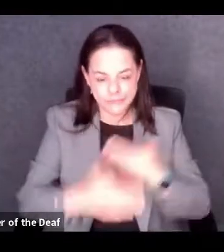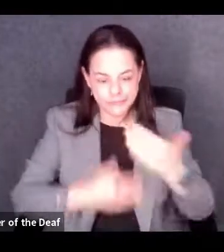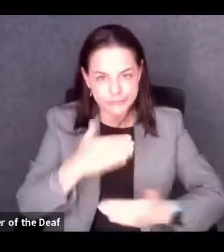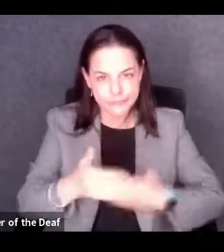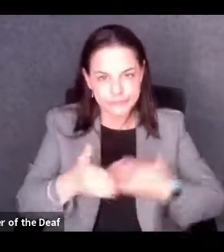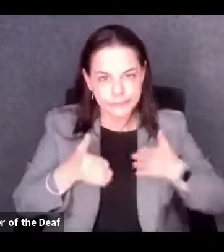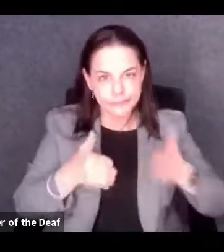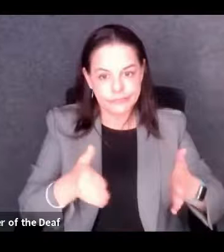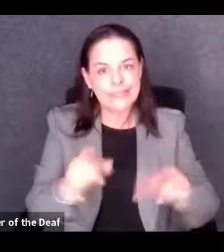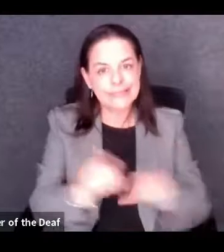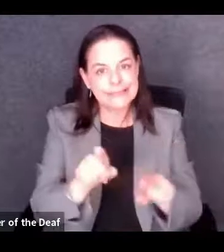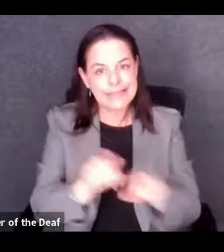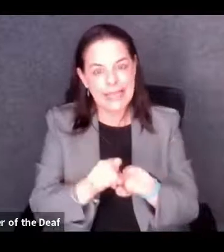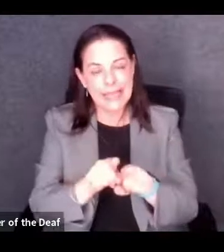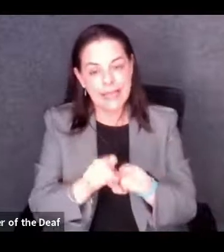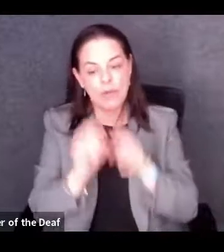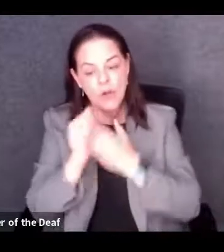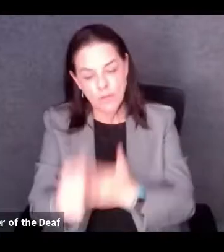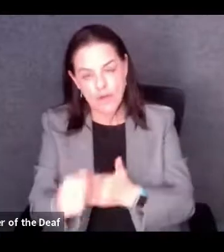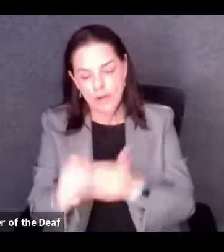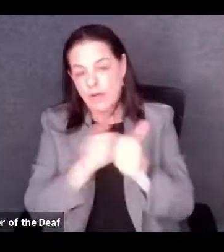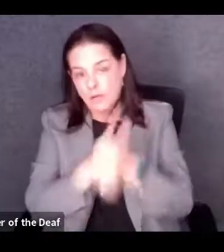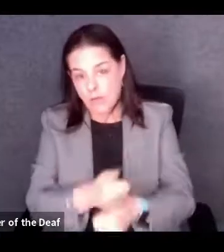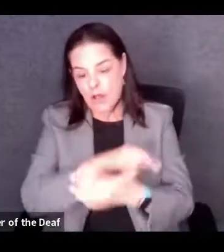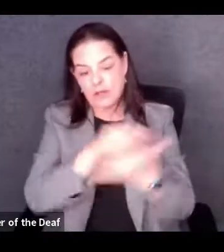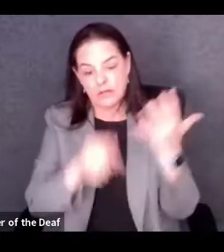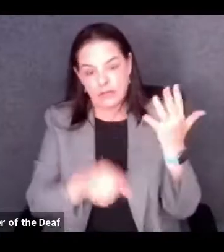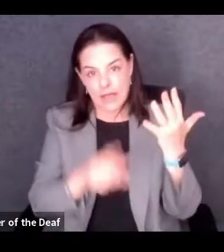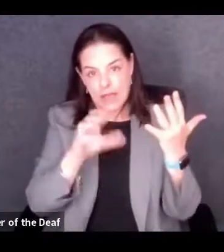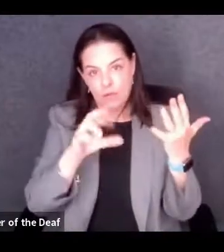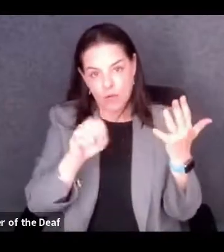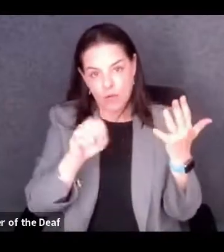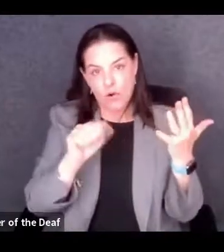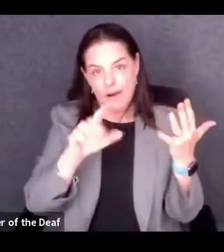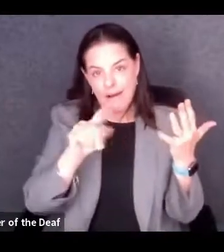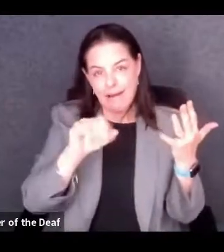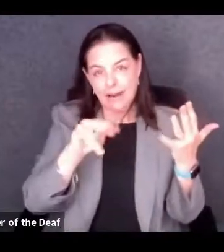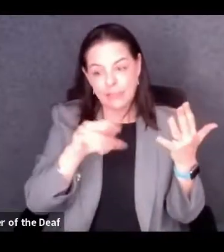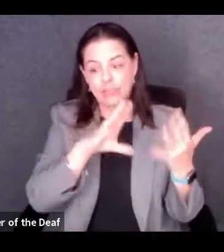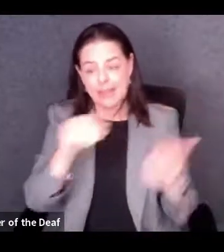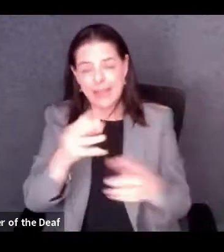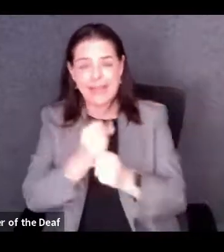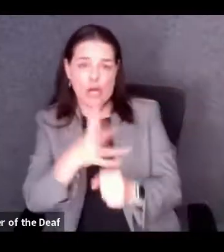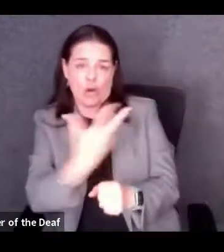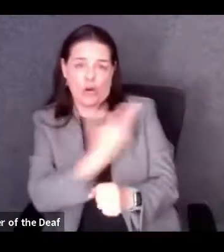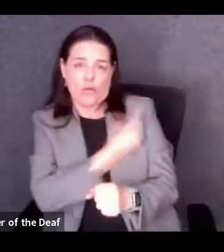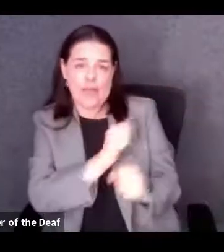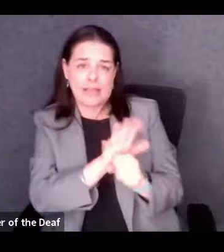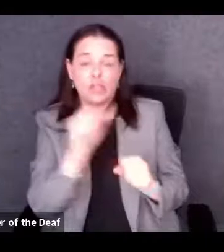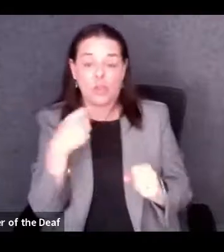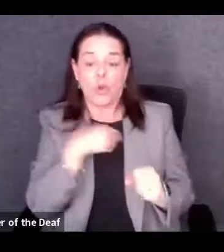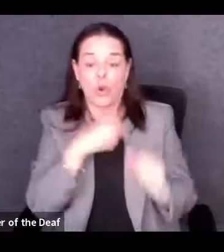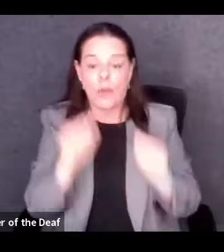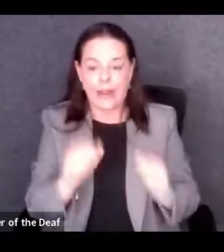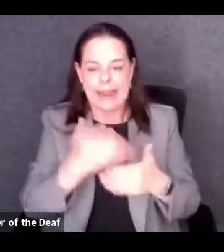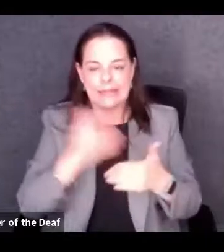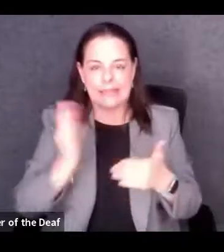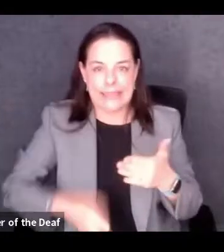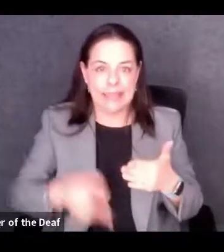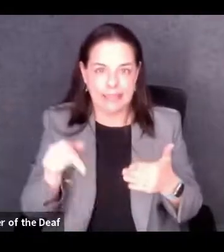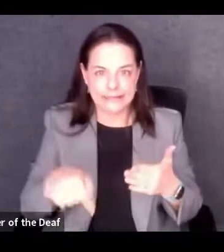forward in the same direction, following those 5 core actions and getting vaccinated so that we can get to the end of